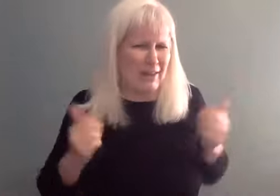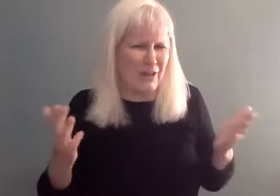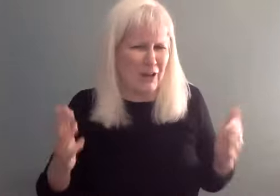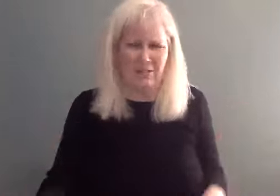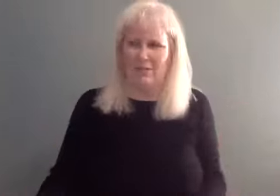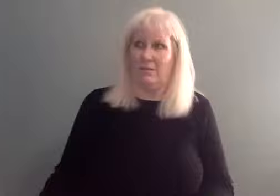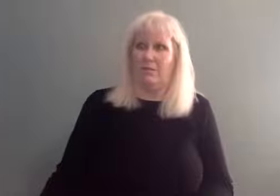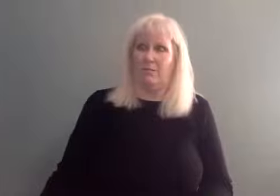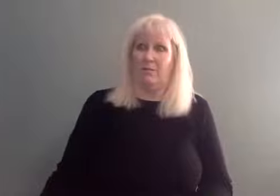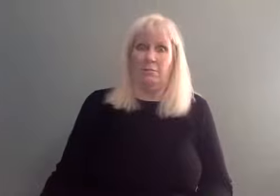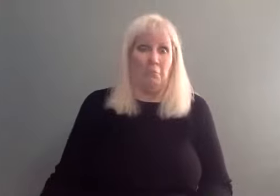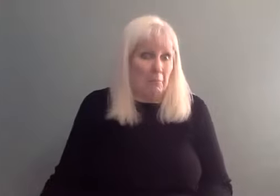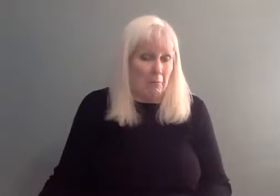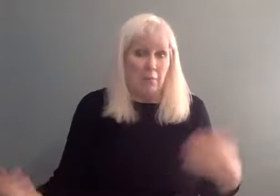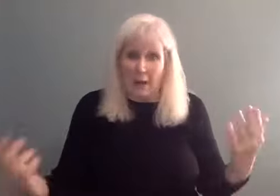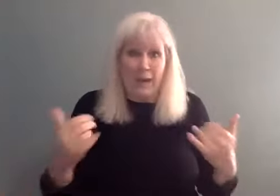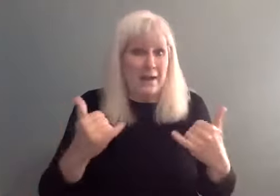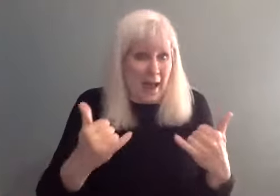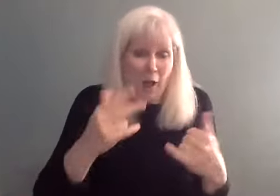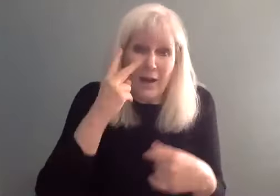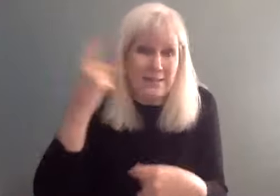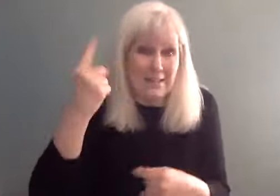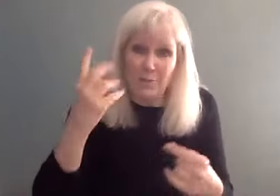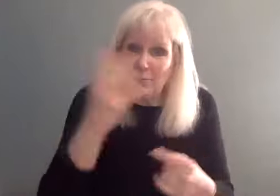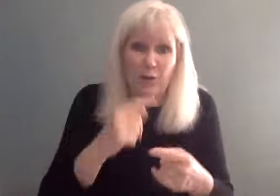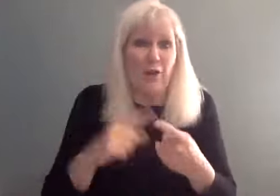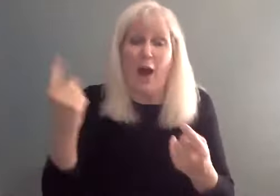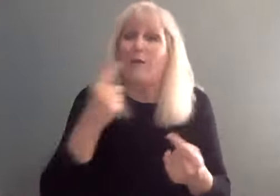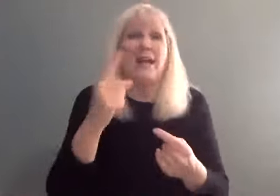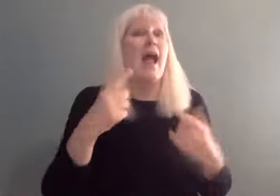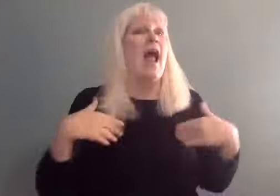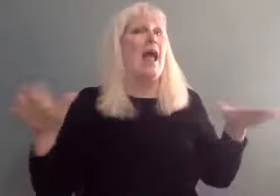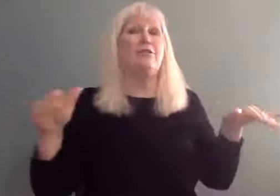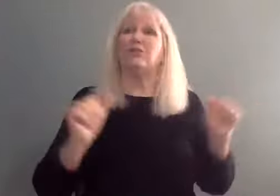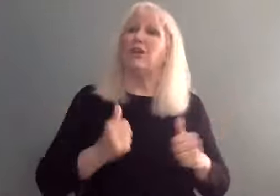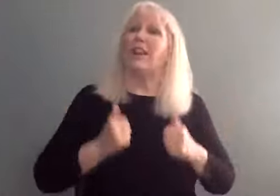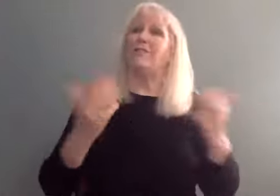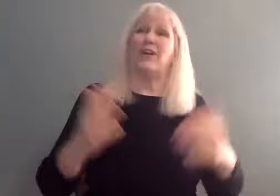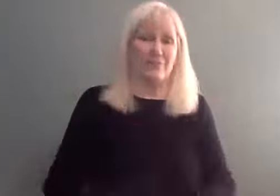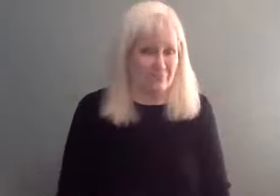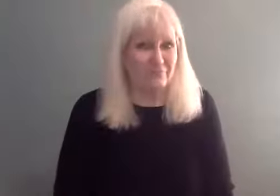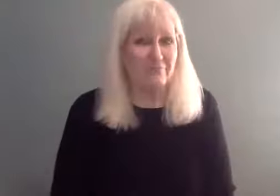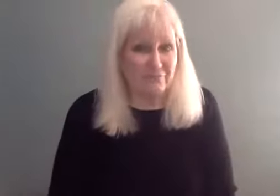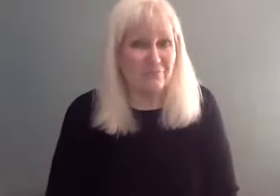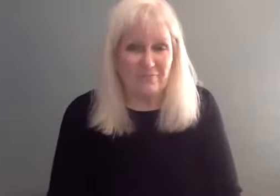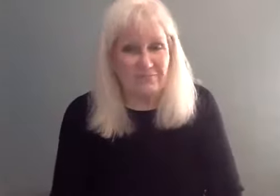of my mottos in life when I see something beautiful in nature. Angels would live here. So that's kind of in a